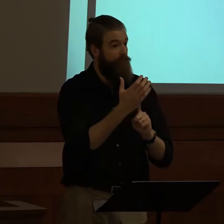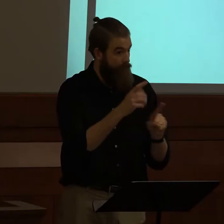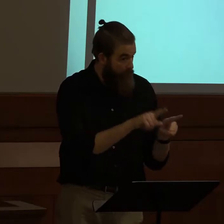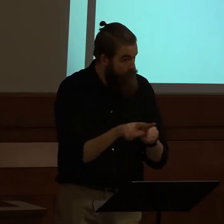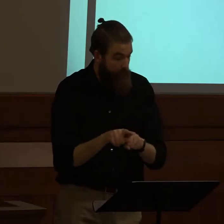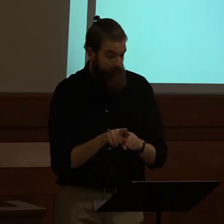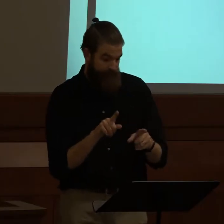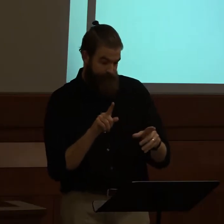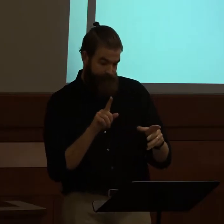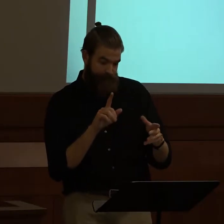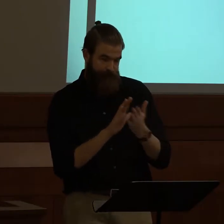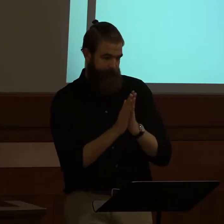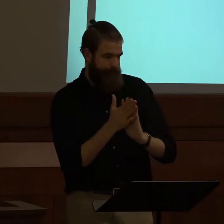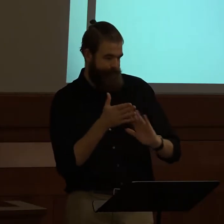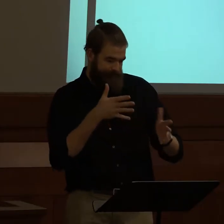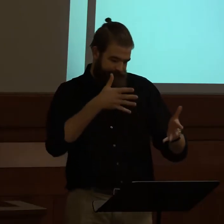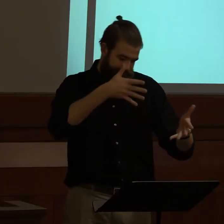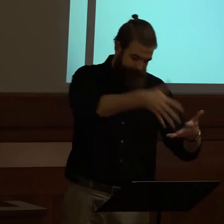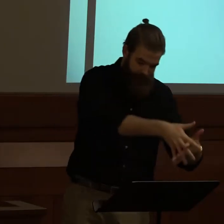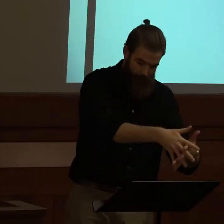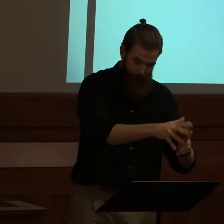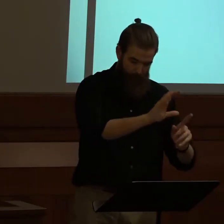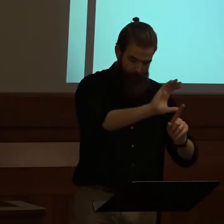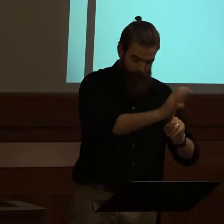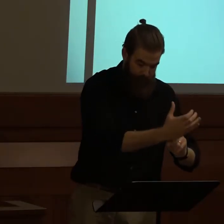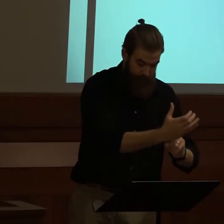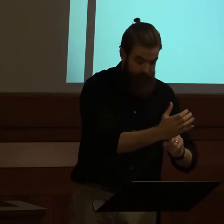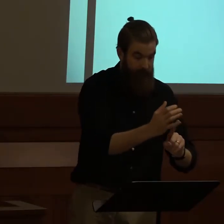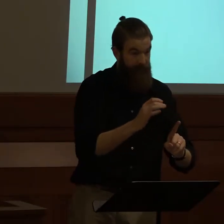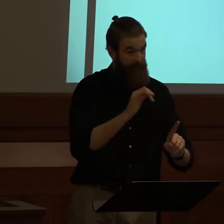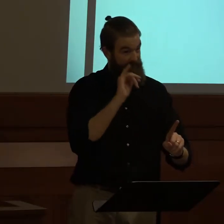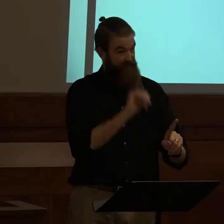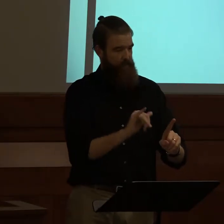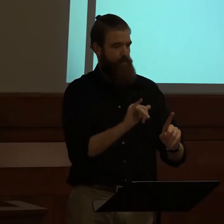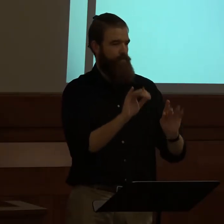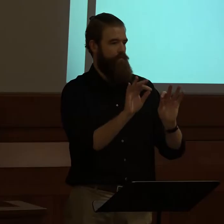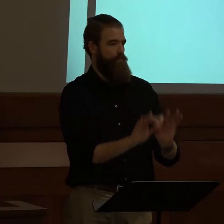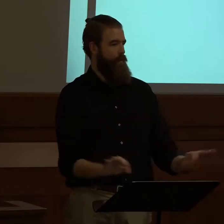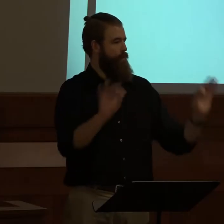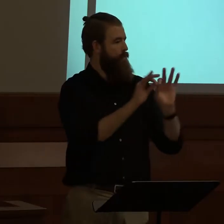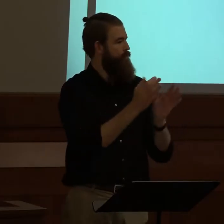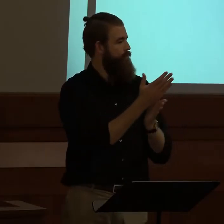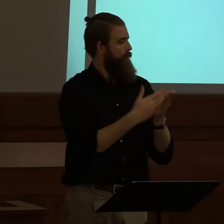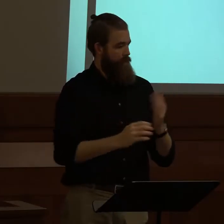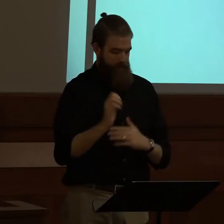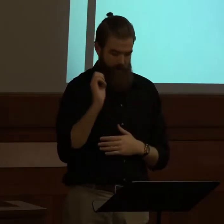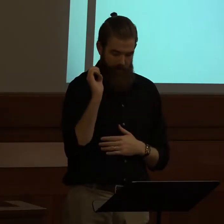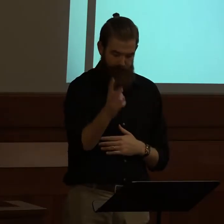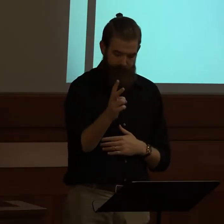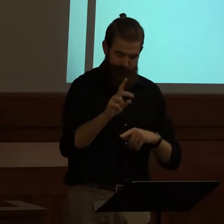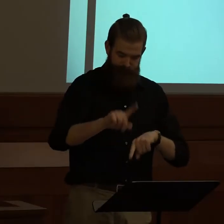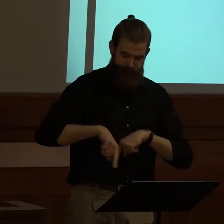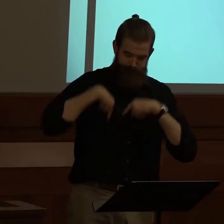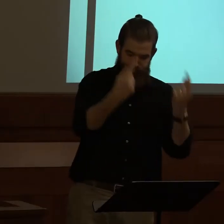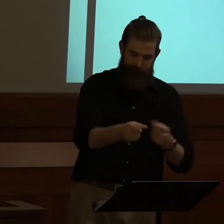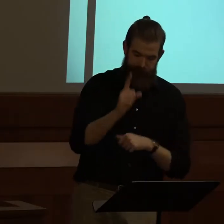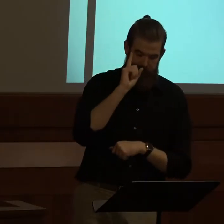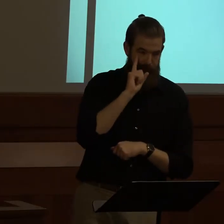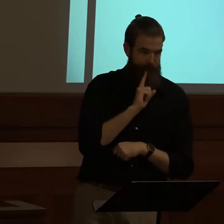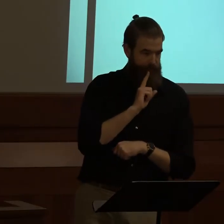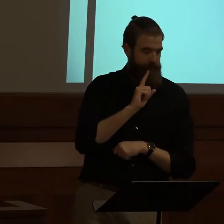of evangelism since the early church. From the perspective of culturally deaf people in the Catholic